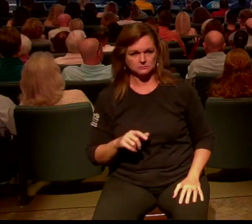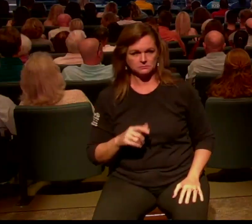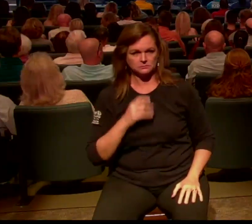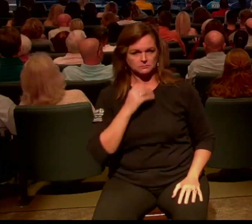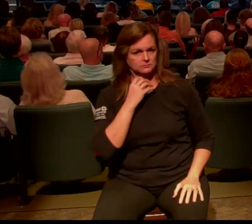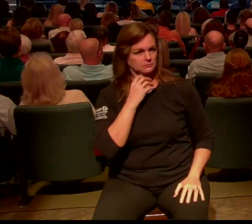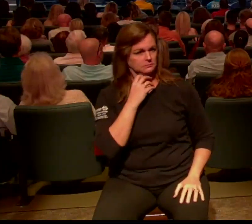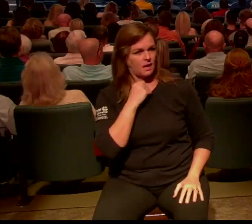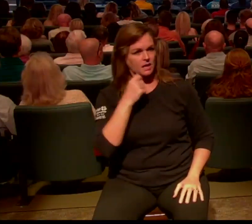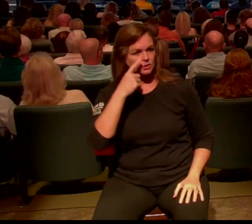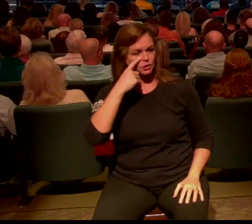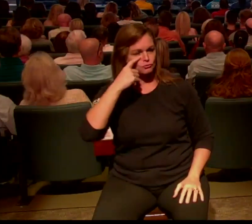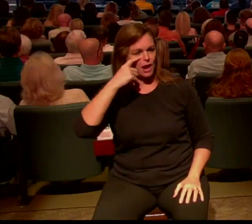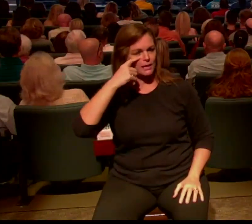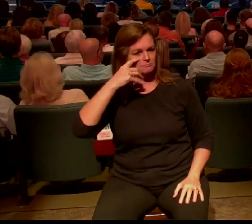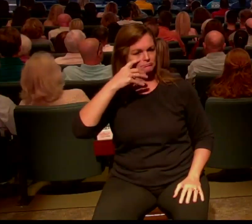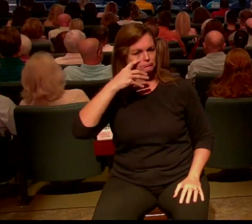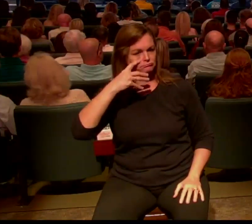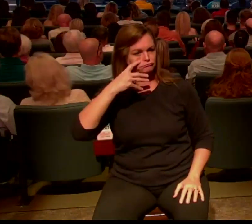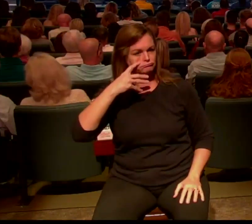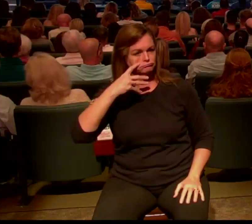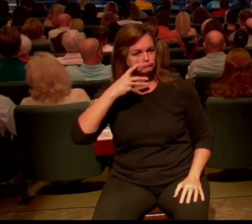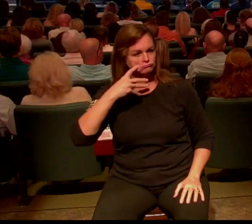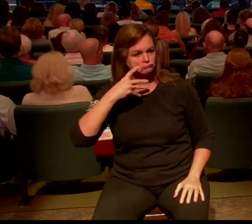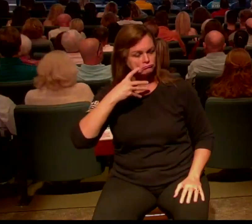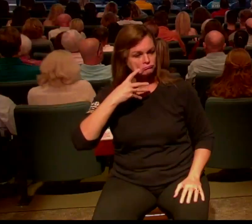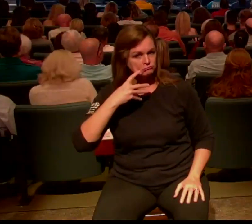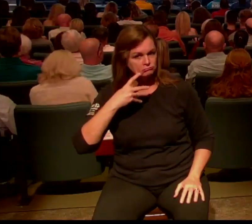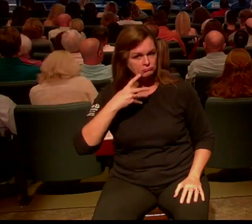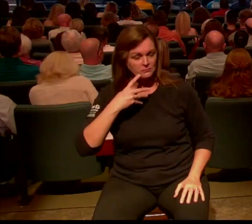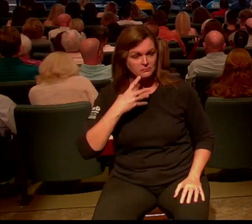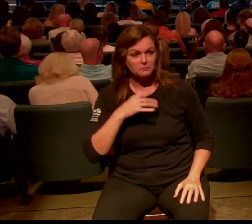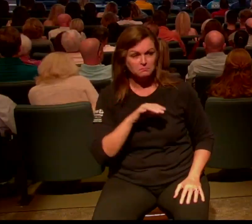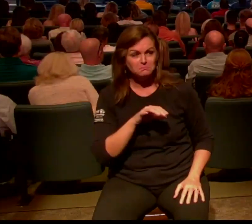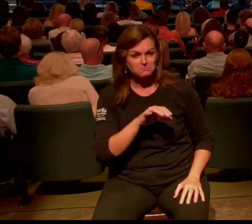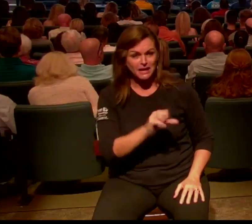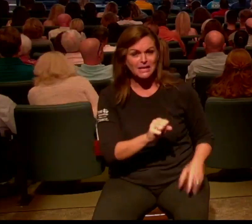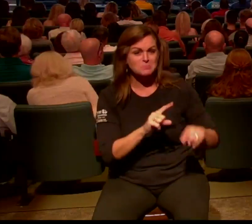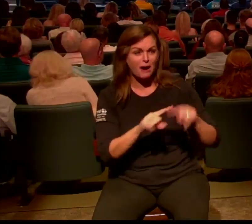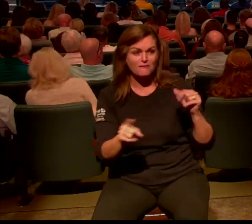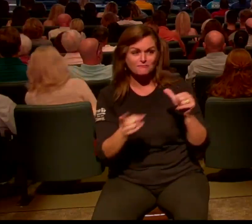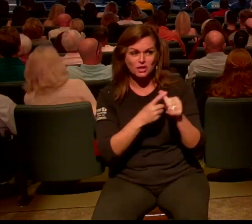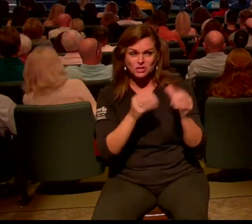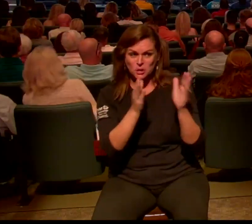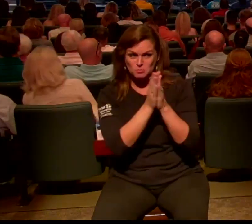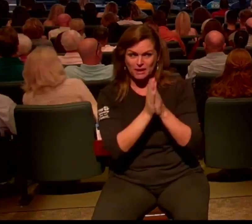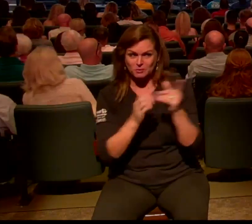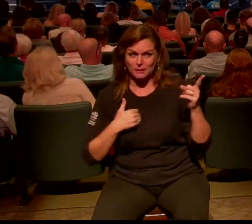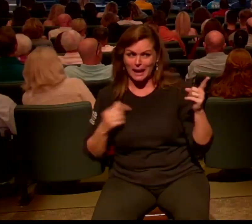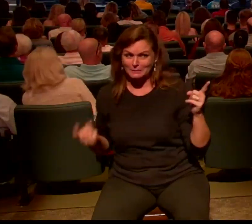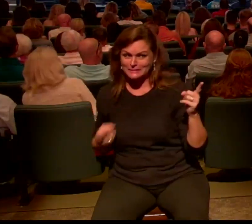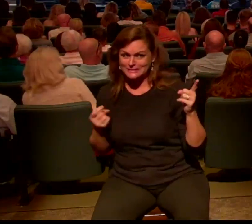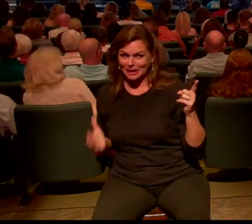And I started crying. I said, well, yes, you can, but would you pray for me? I'm a sinner.